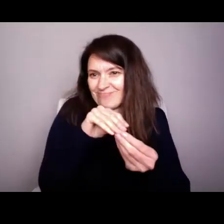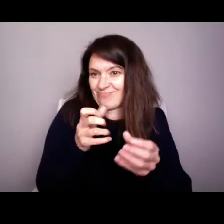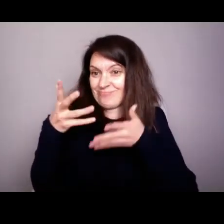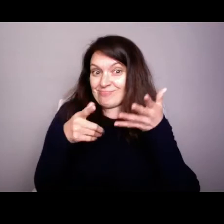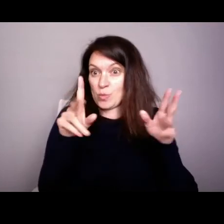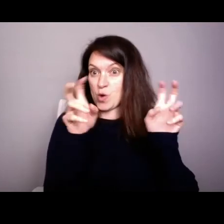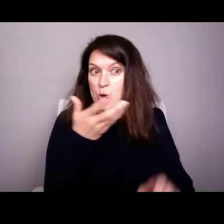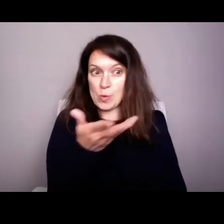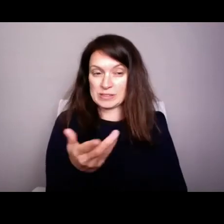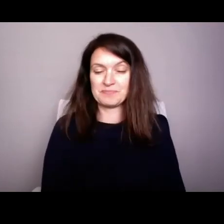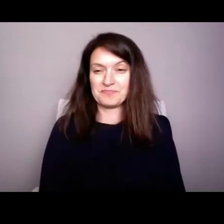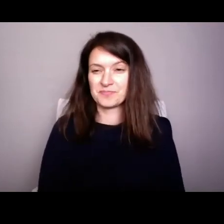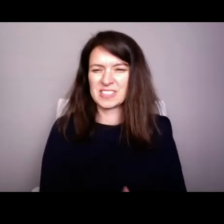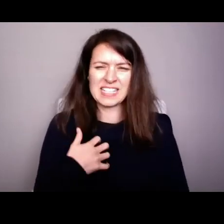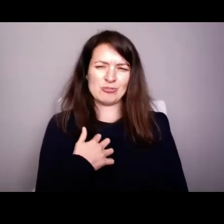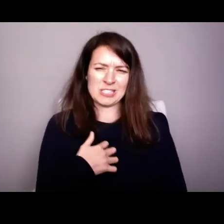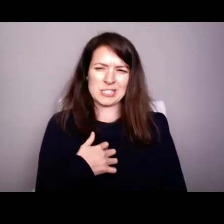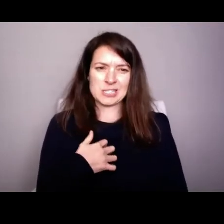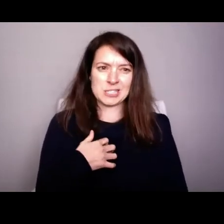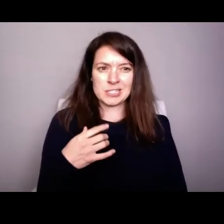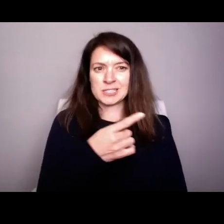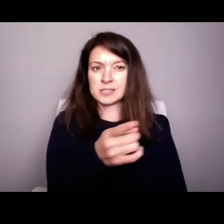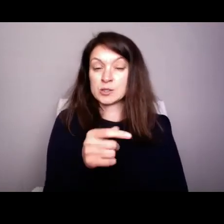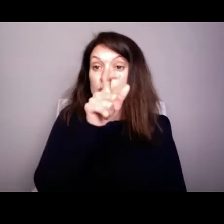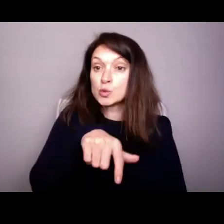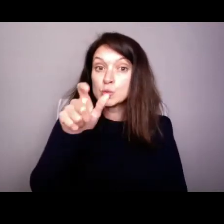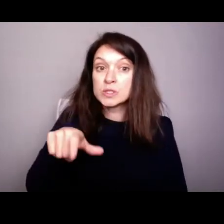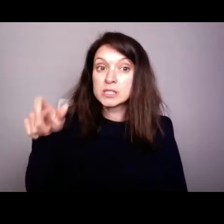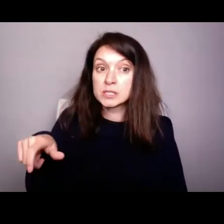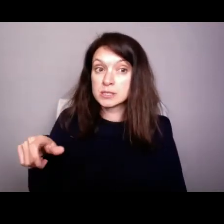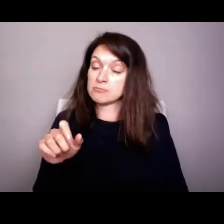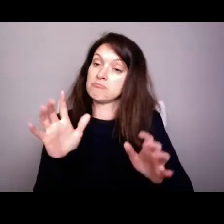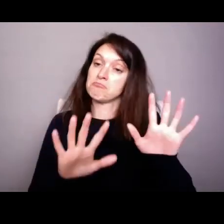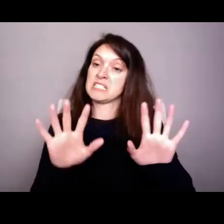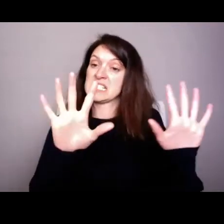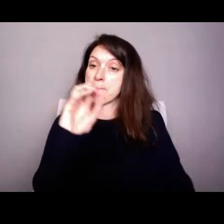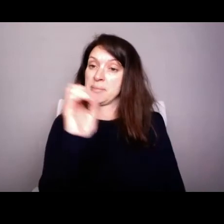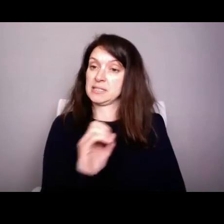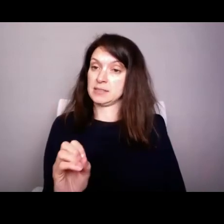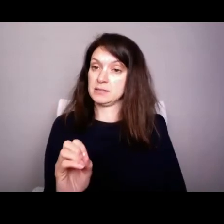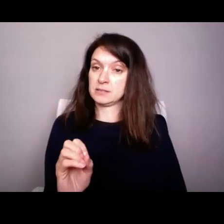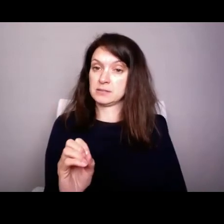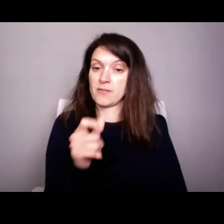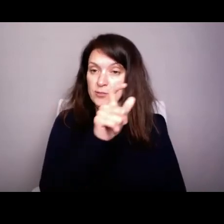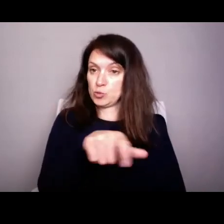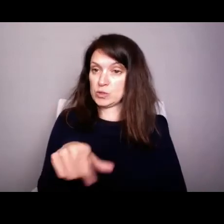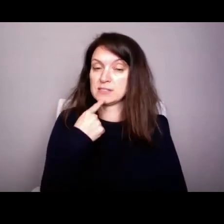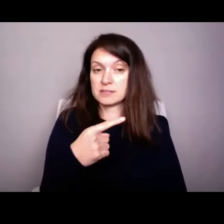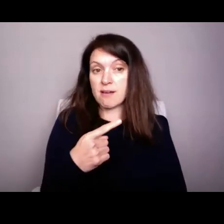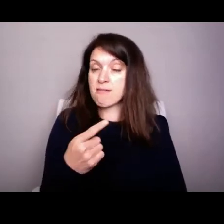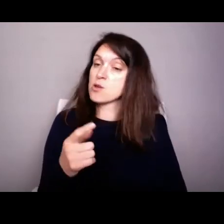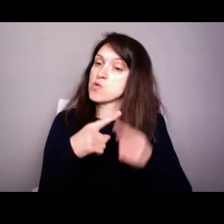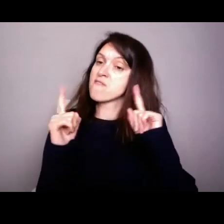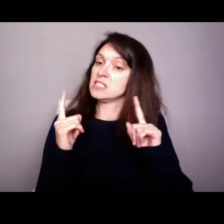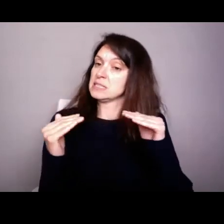So overall, 10% of students said university very much met their expectations, but